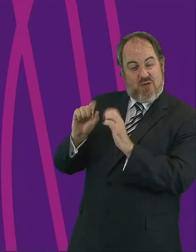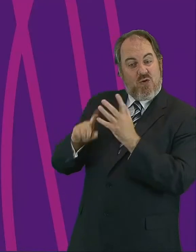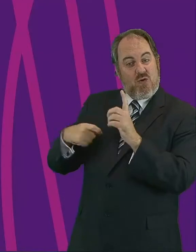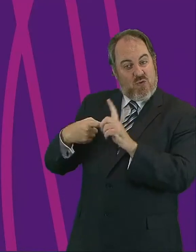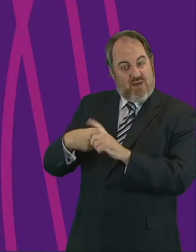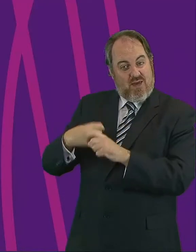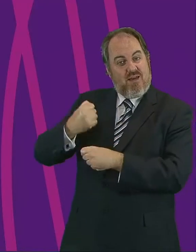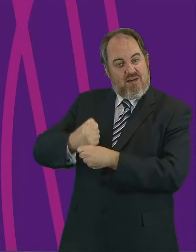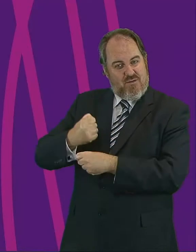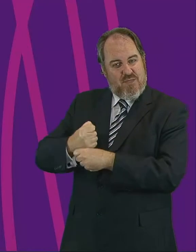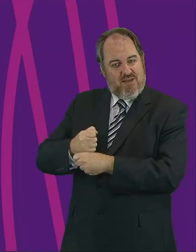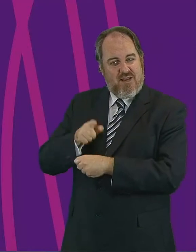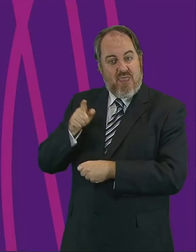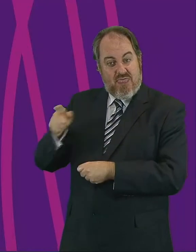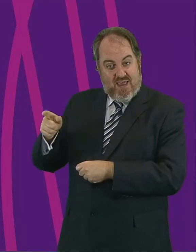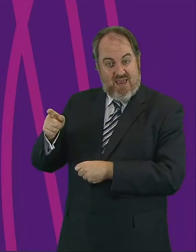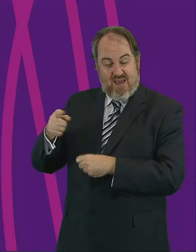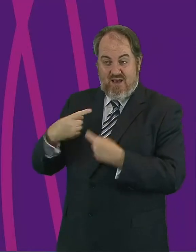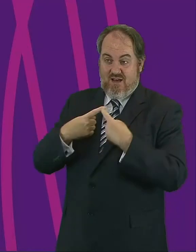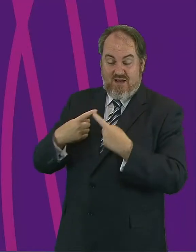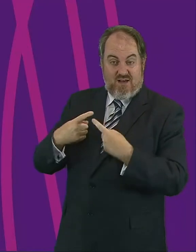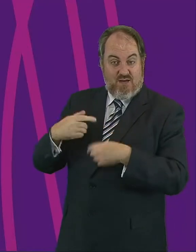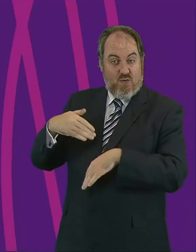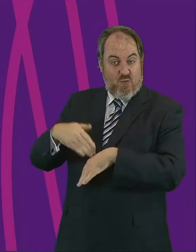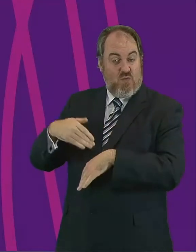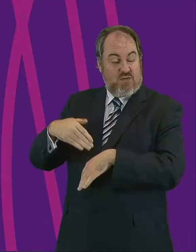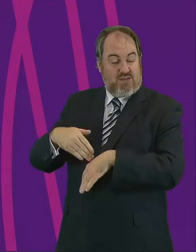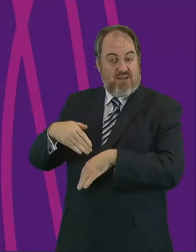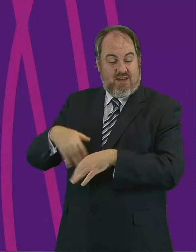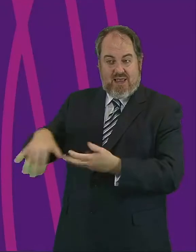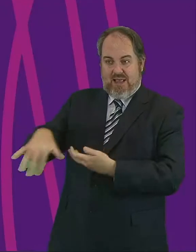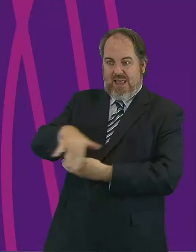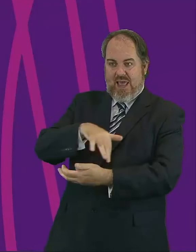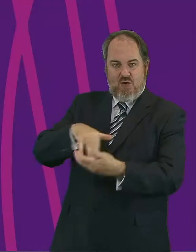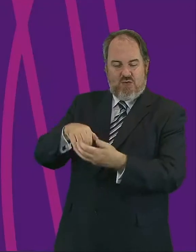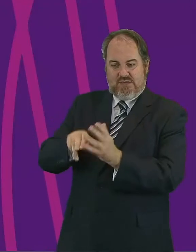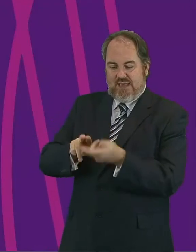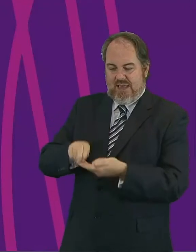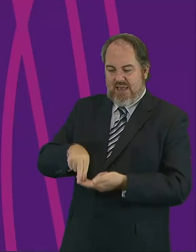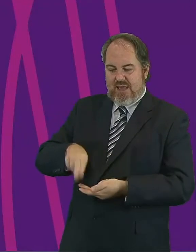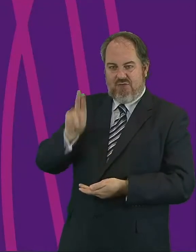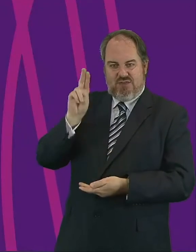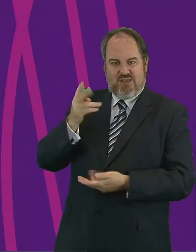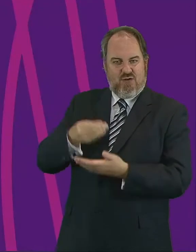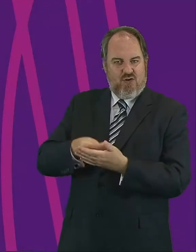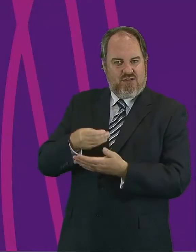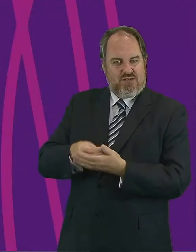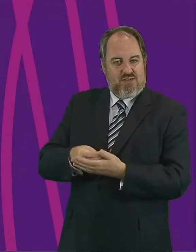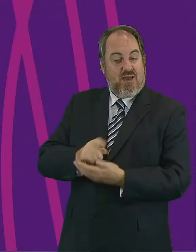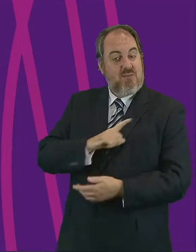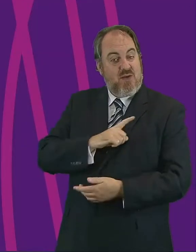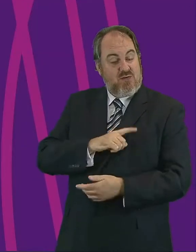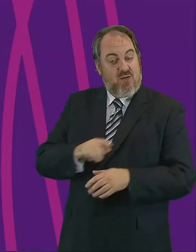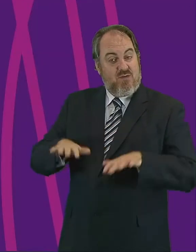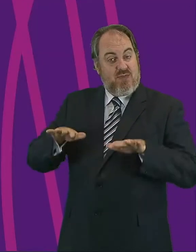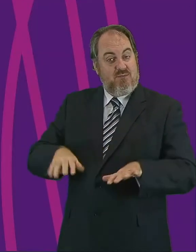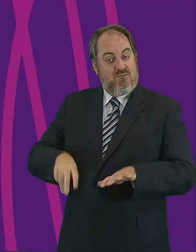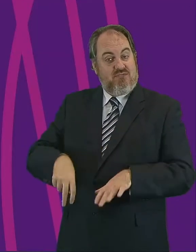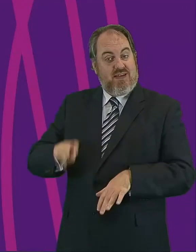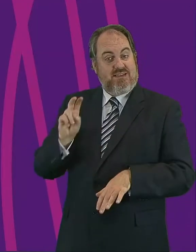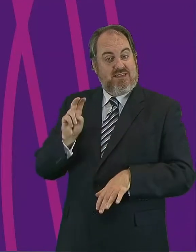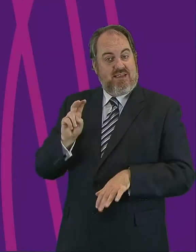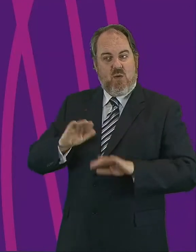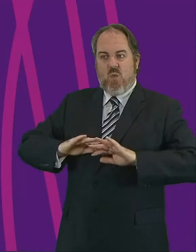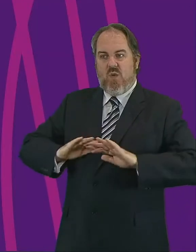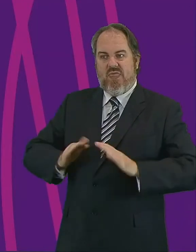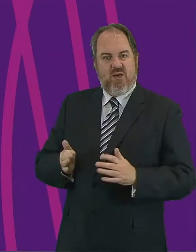is causing chaos, confusion and massive cost by its ideological pursuit of a hard deal, low deal or no deal Brexit in